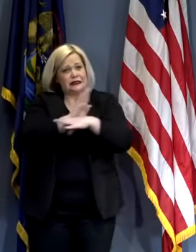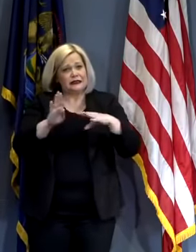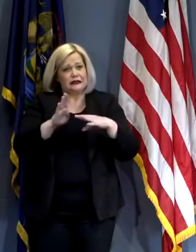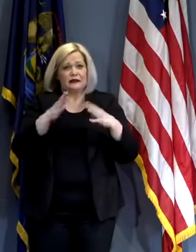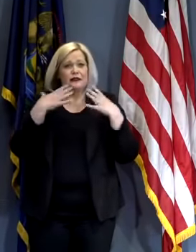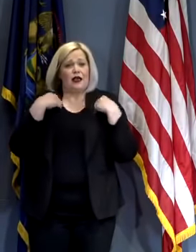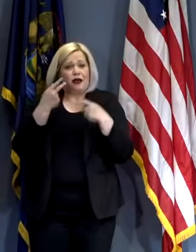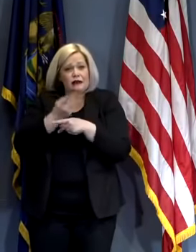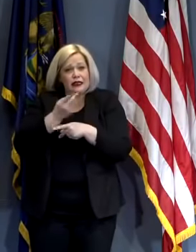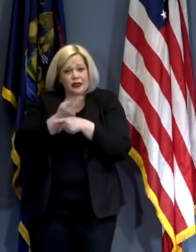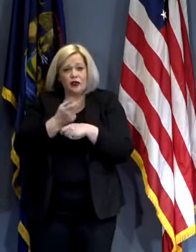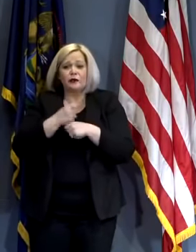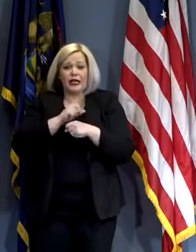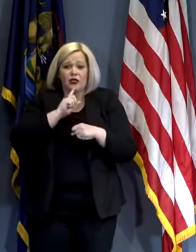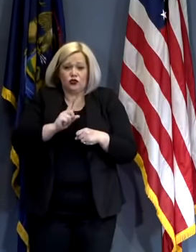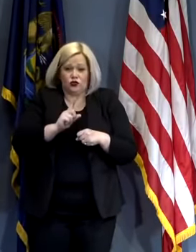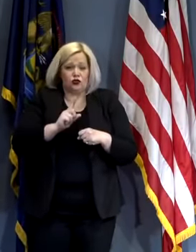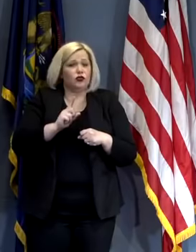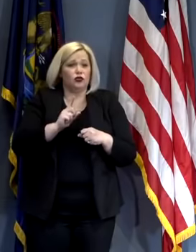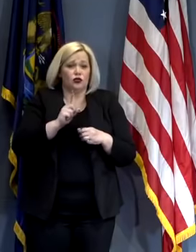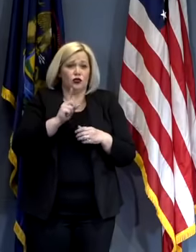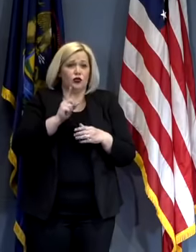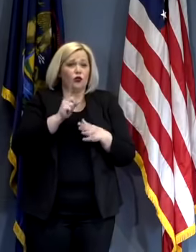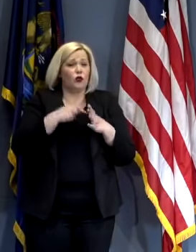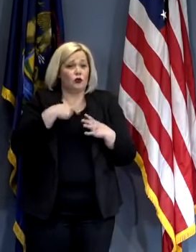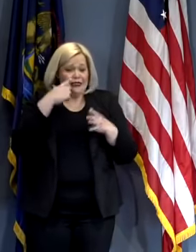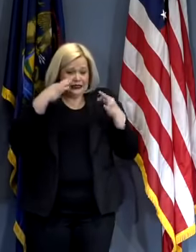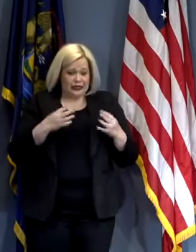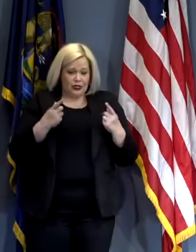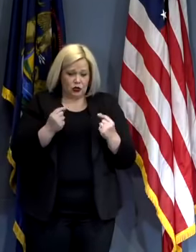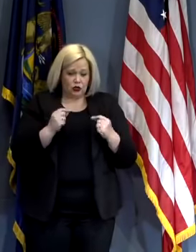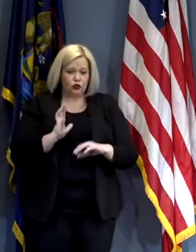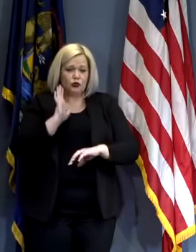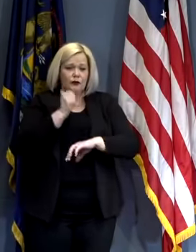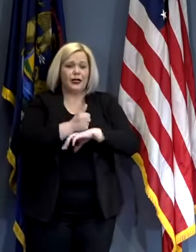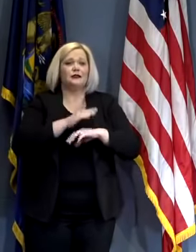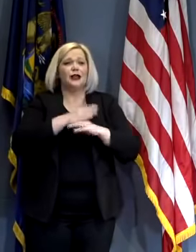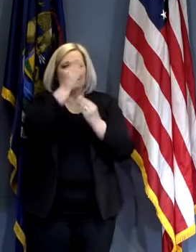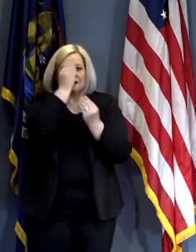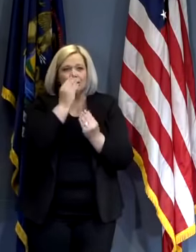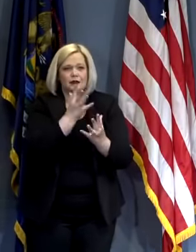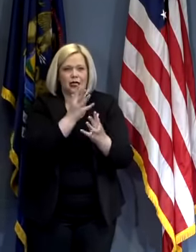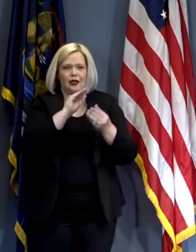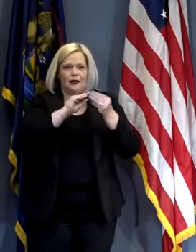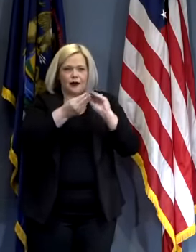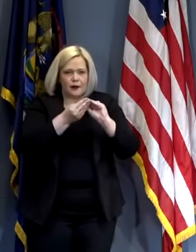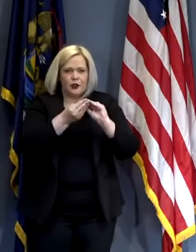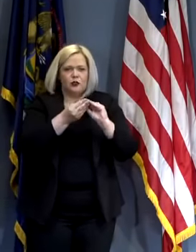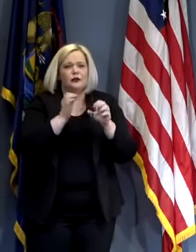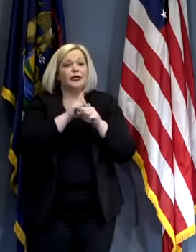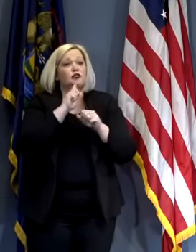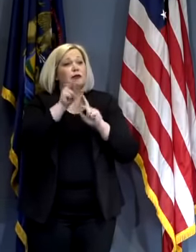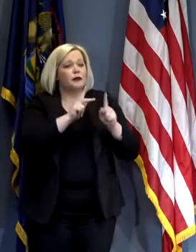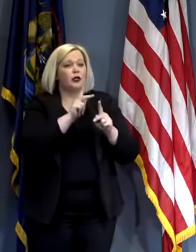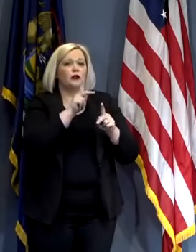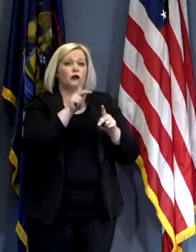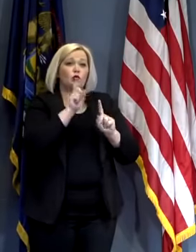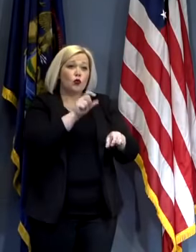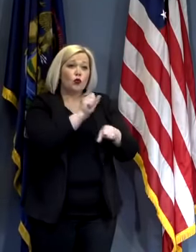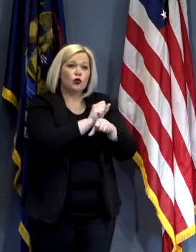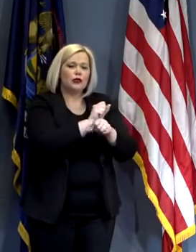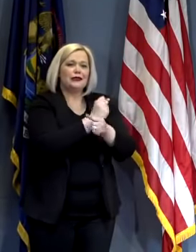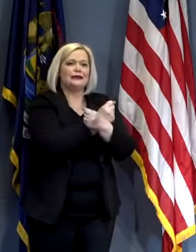course, to ensure that we are making data-driven decisions that will keep us safe in the workplace, mitigate